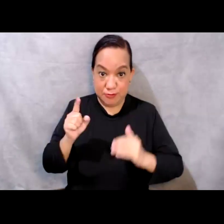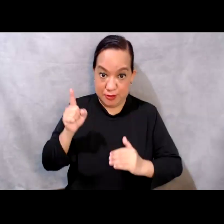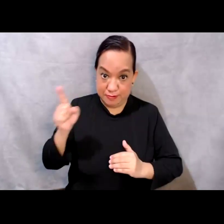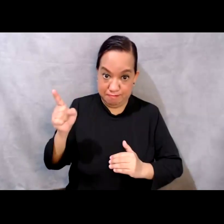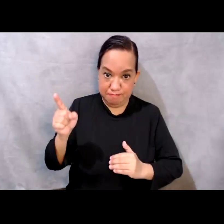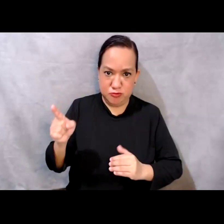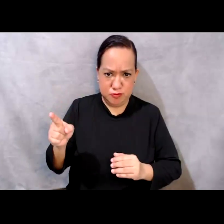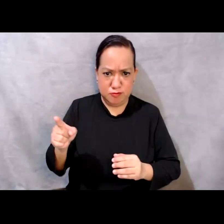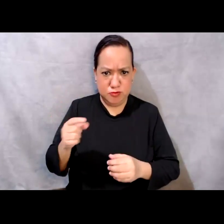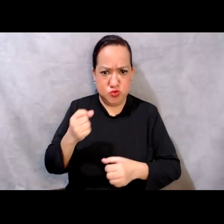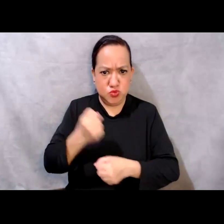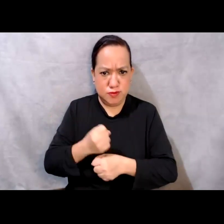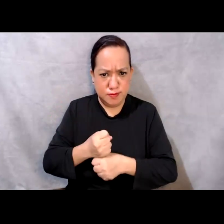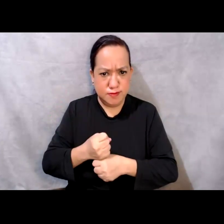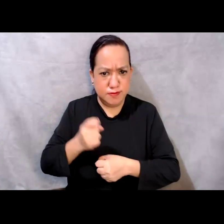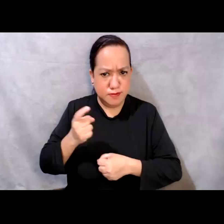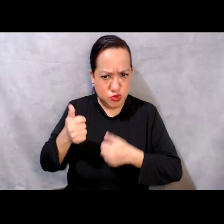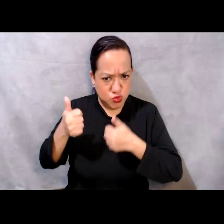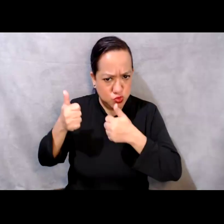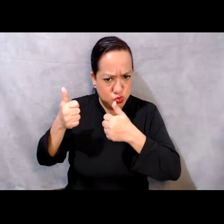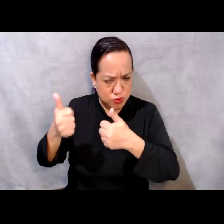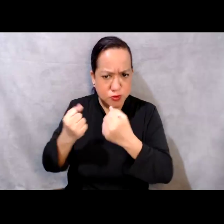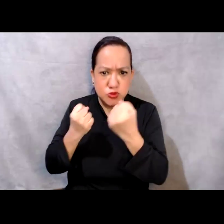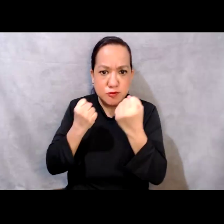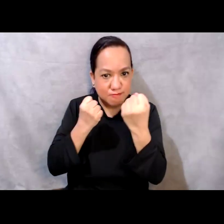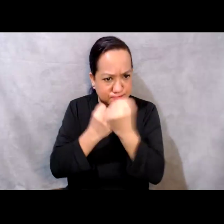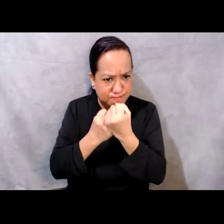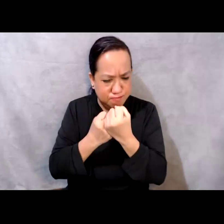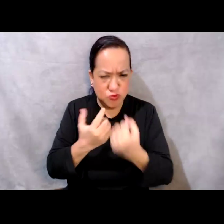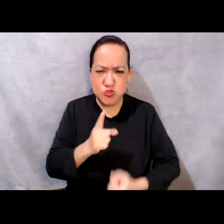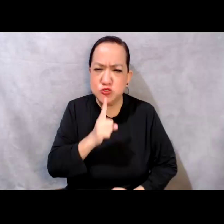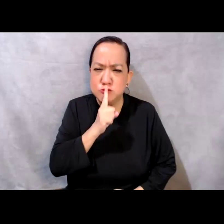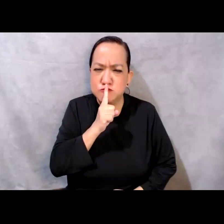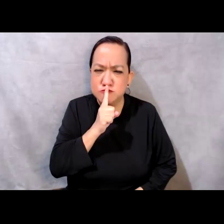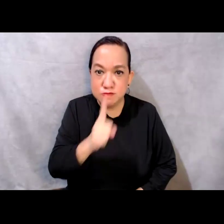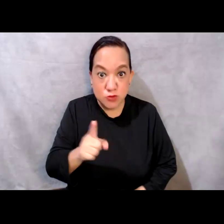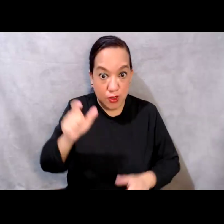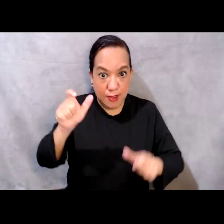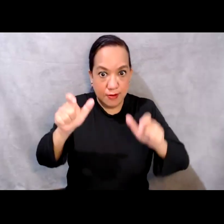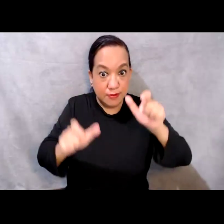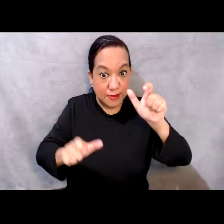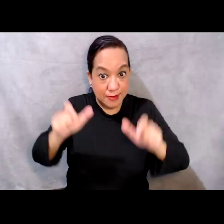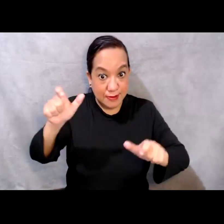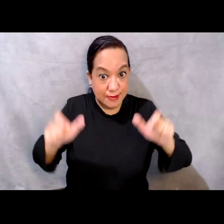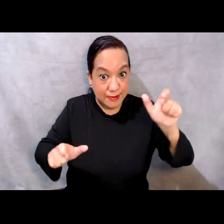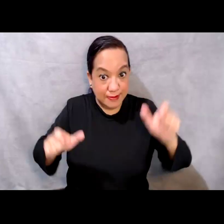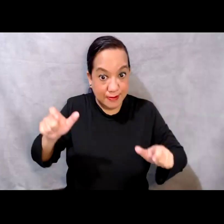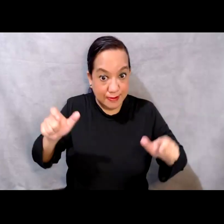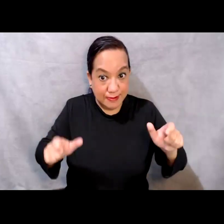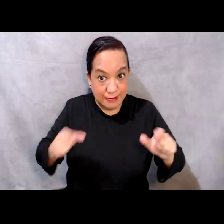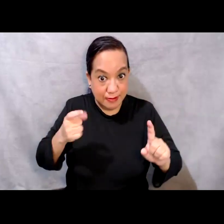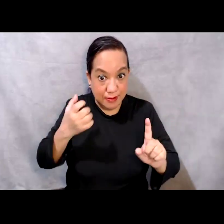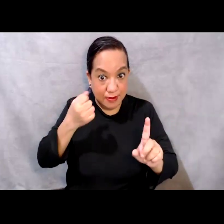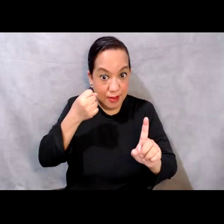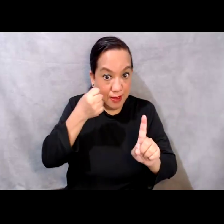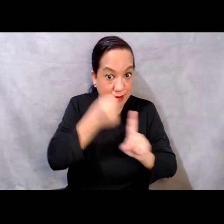extensively. We support that strongly because I think people, project affected people should have many avenues to access